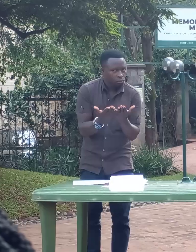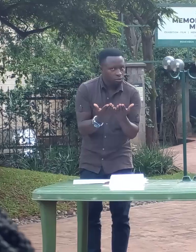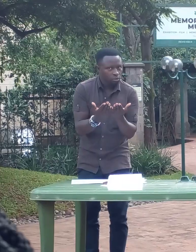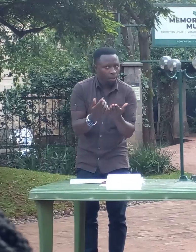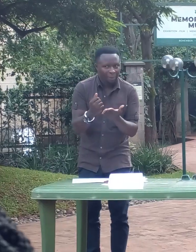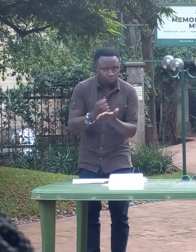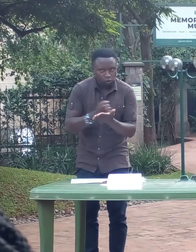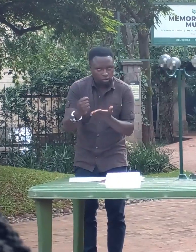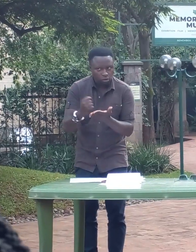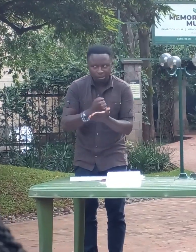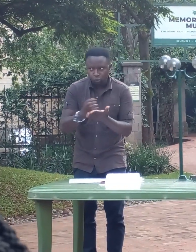passports, and your passport ready,